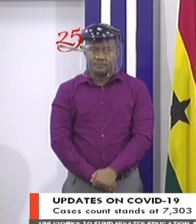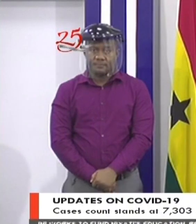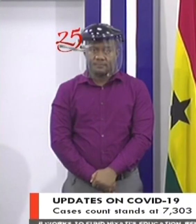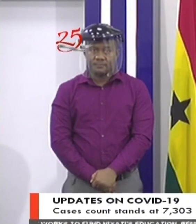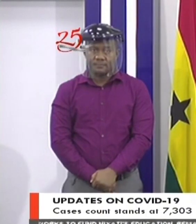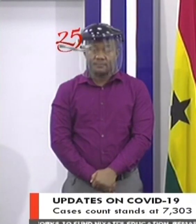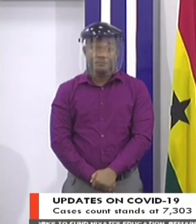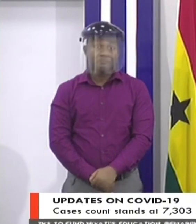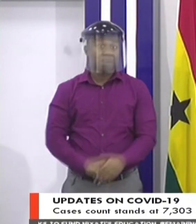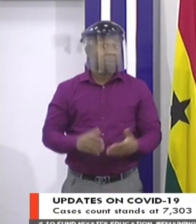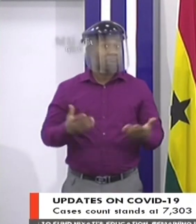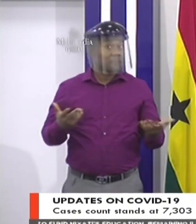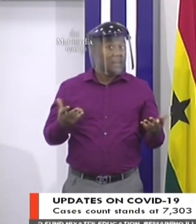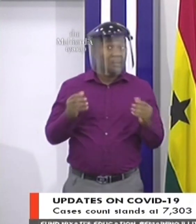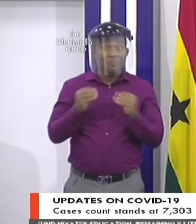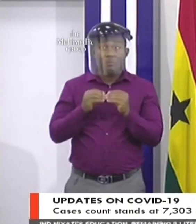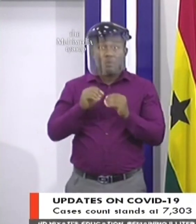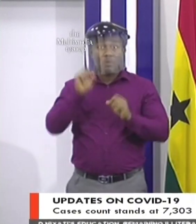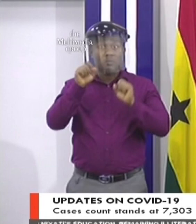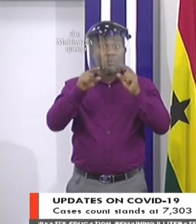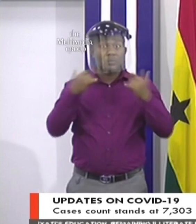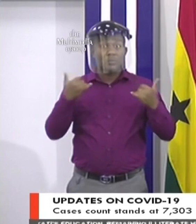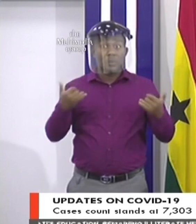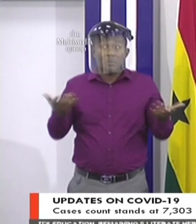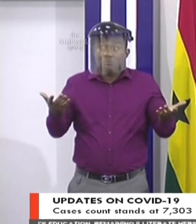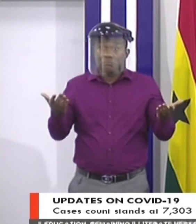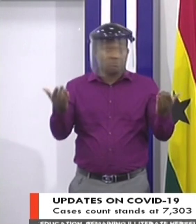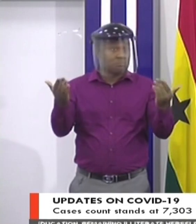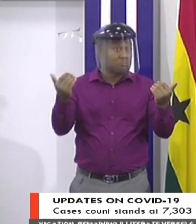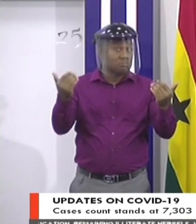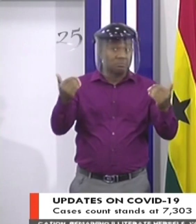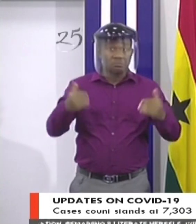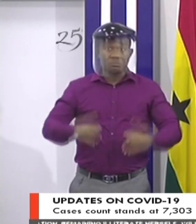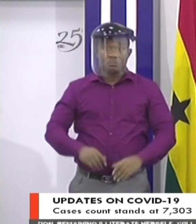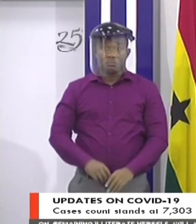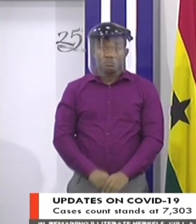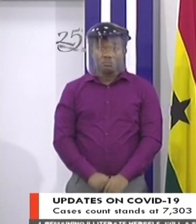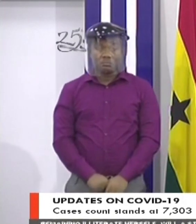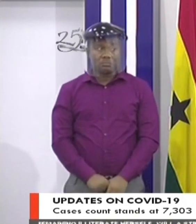If there are any further questions, this will be the time.